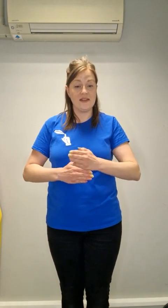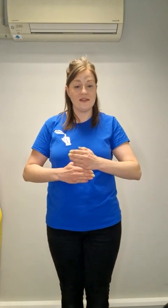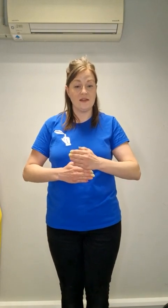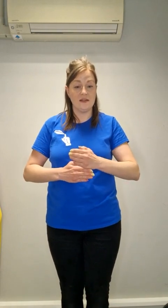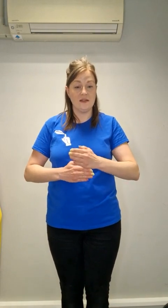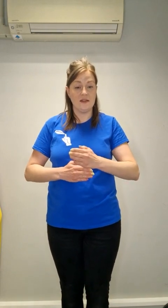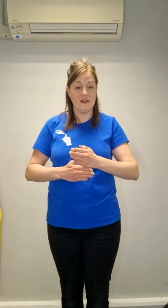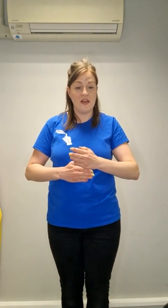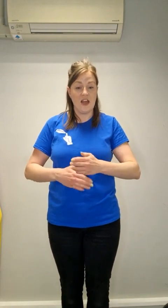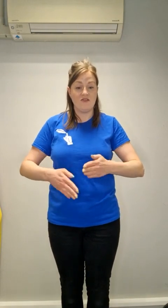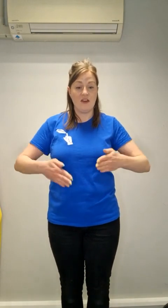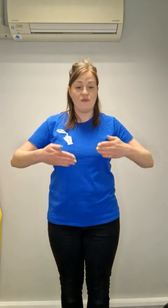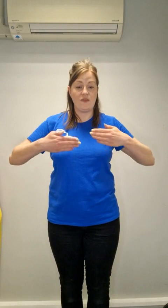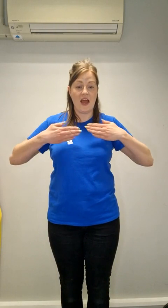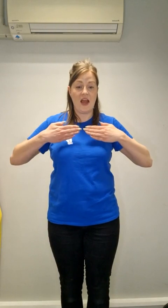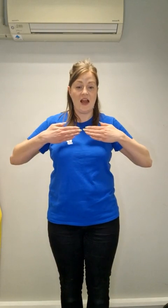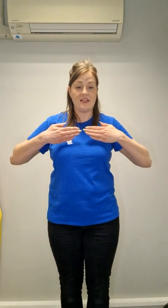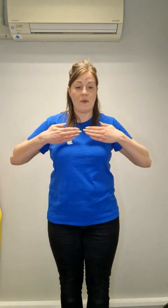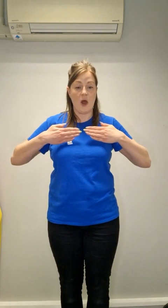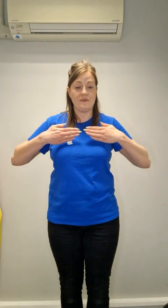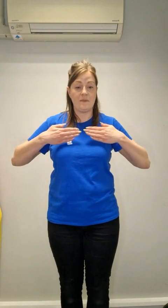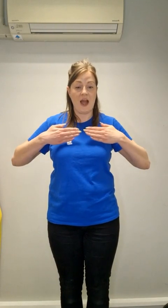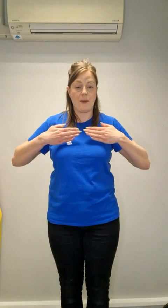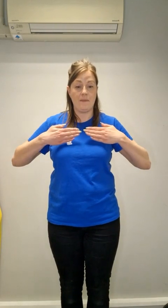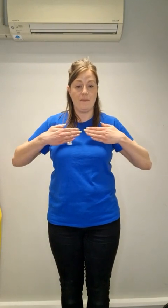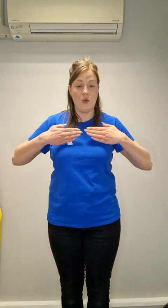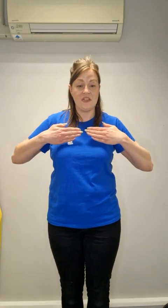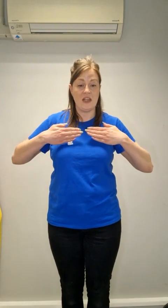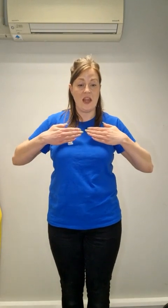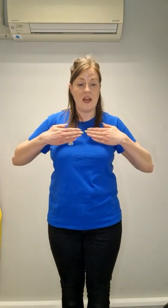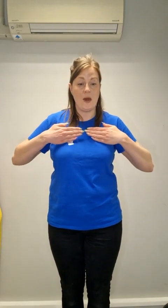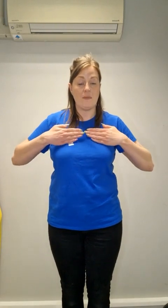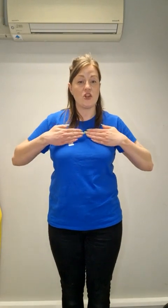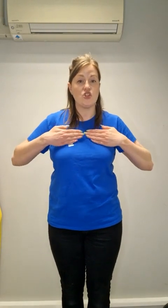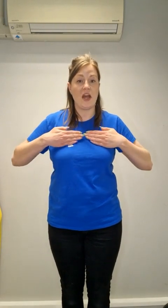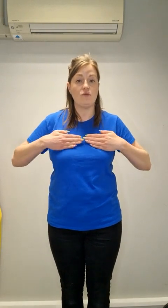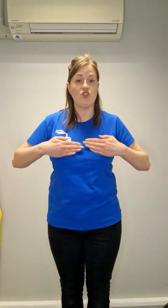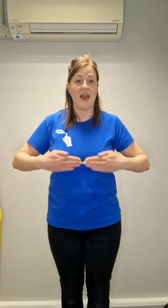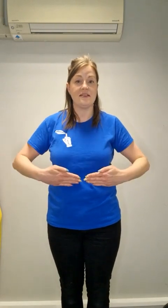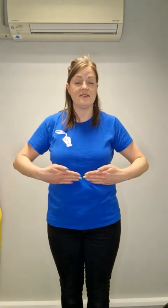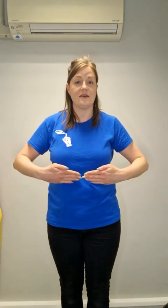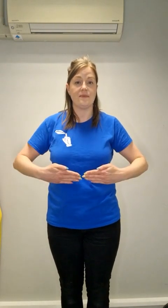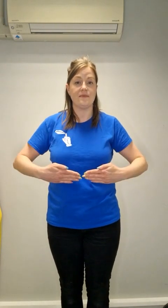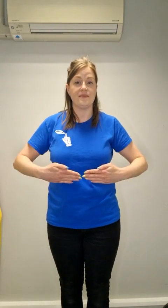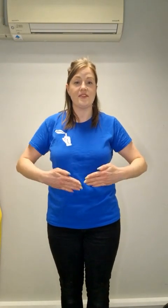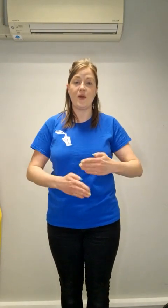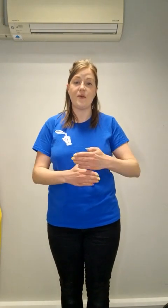twice. Then flat hands, palms back, pointing in, brush down chest. So,